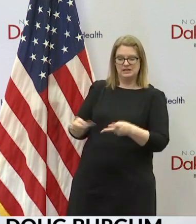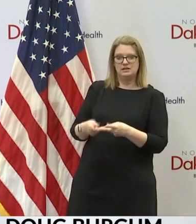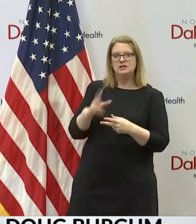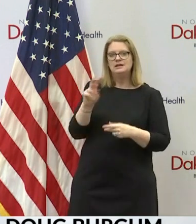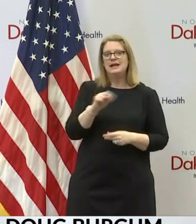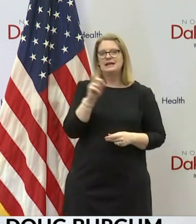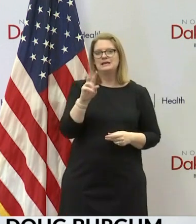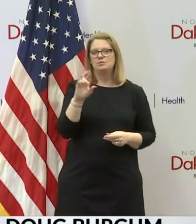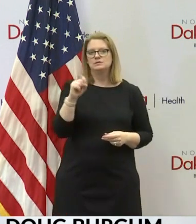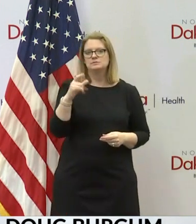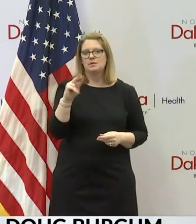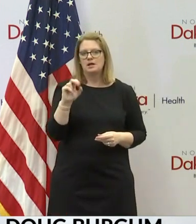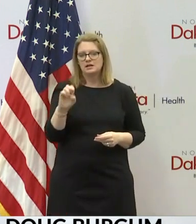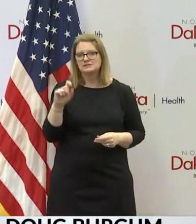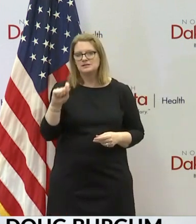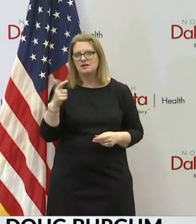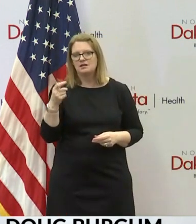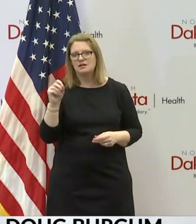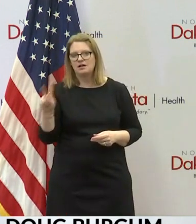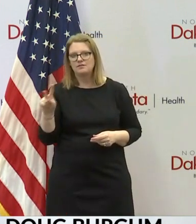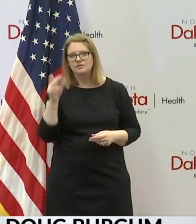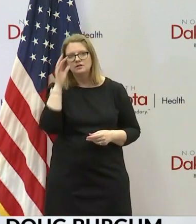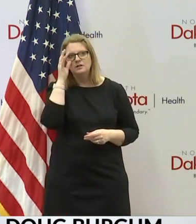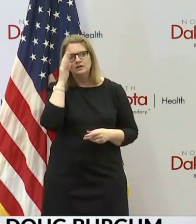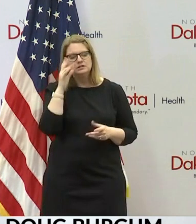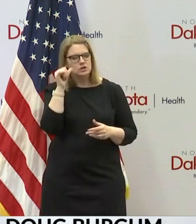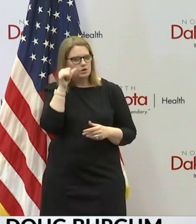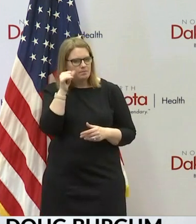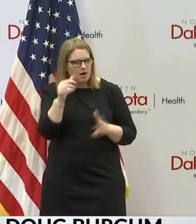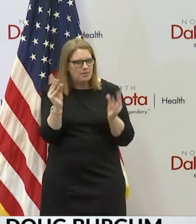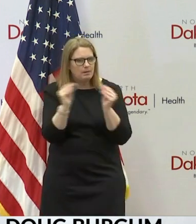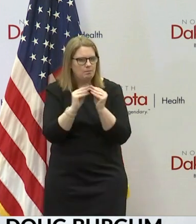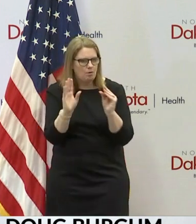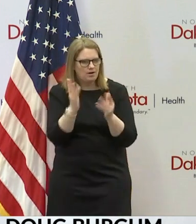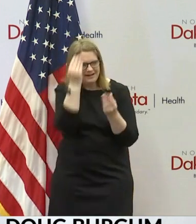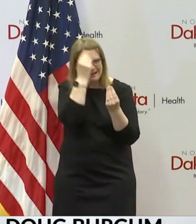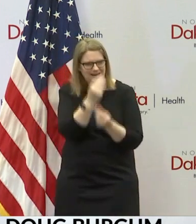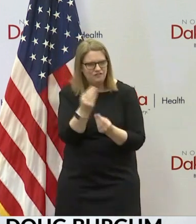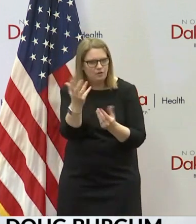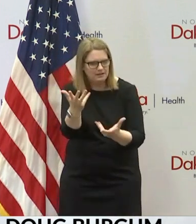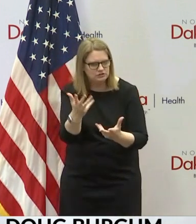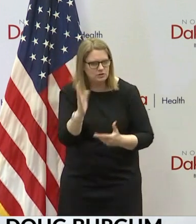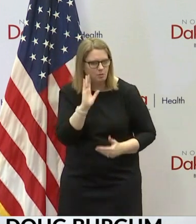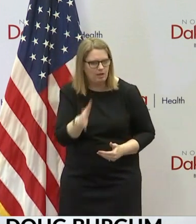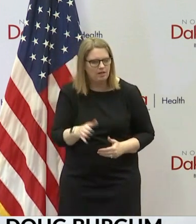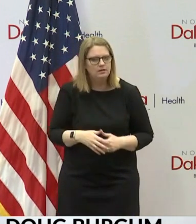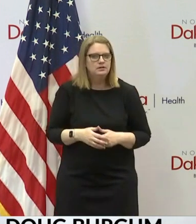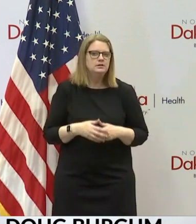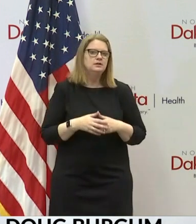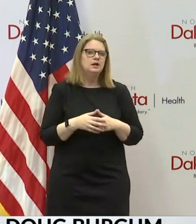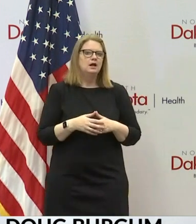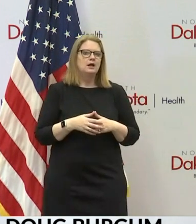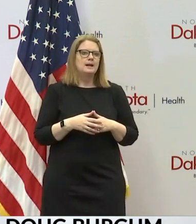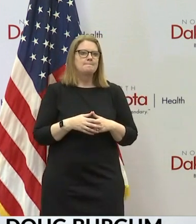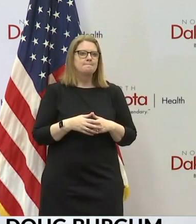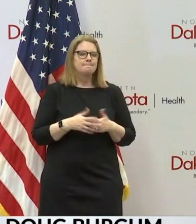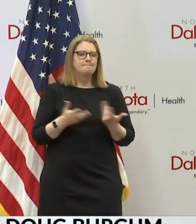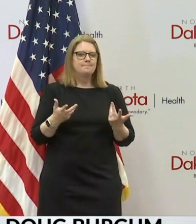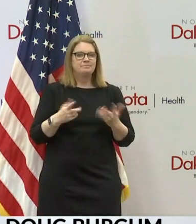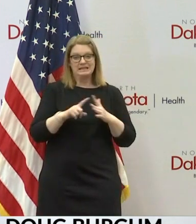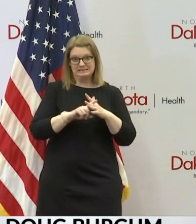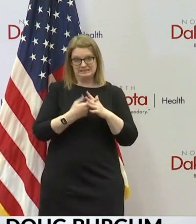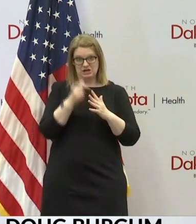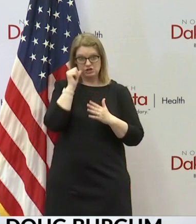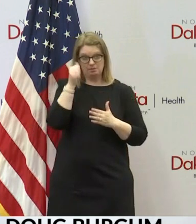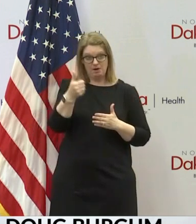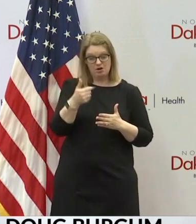at ndresponse.gov. So again, more clarity tomorrow, but again, there are schools are open essentially starting